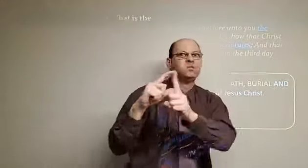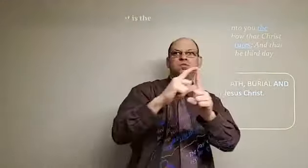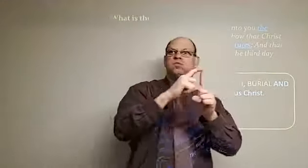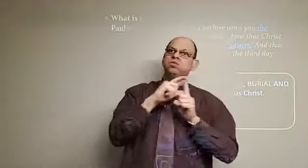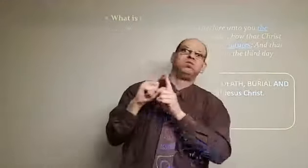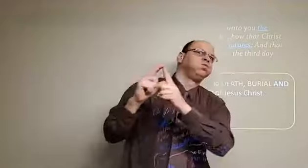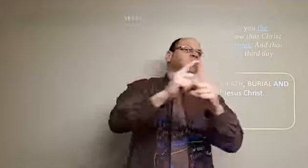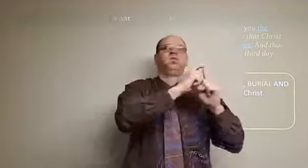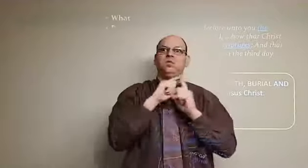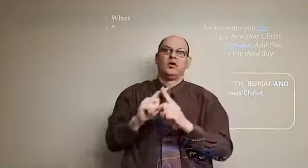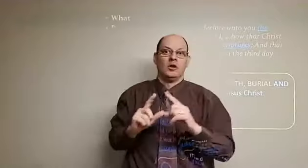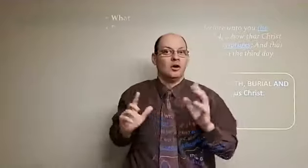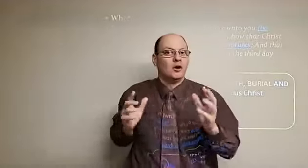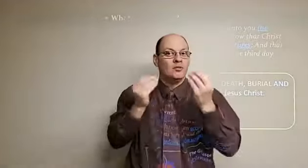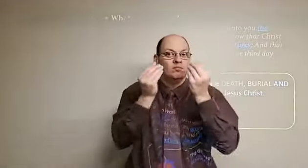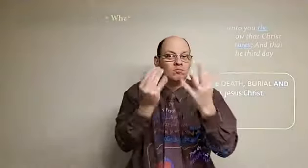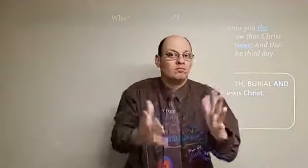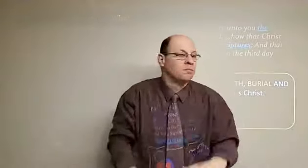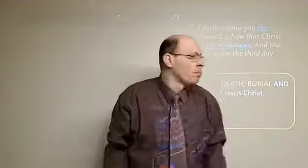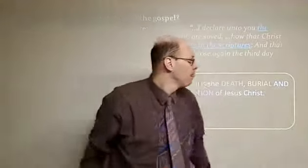word the word is alive alive